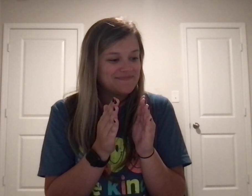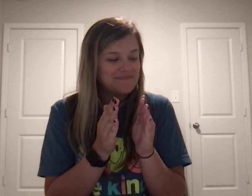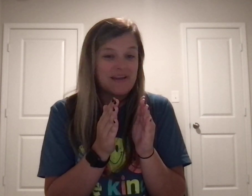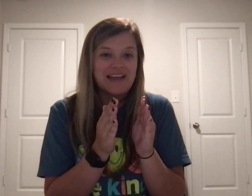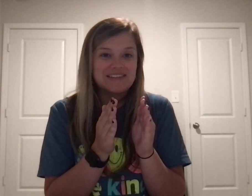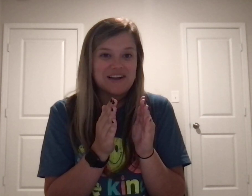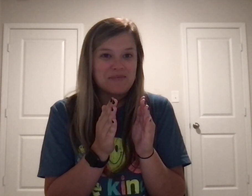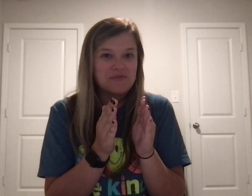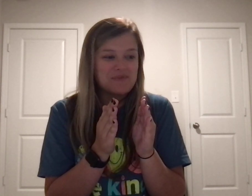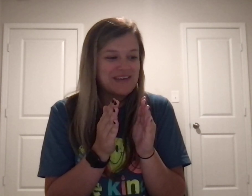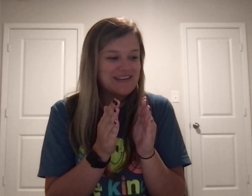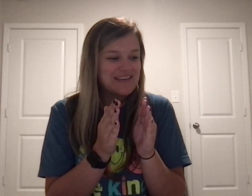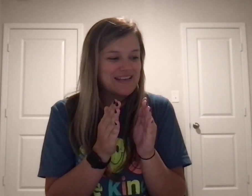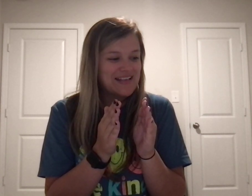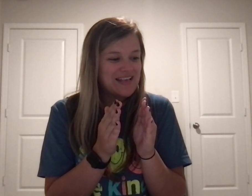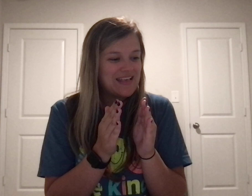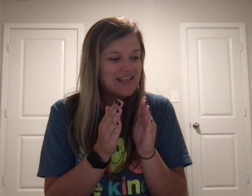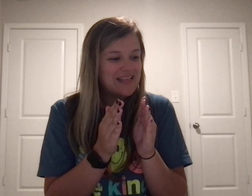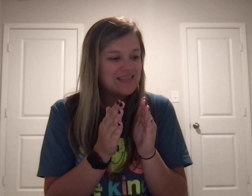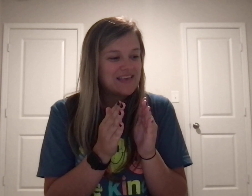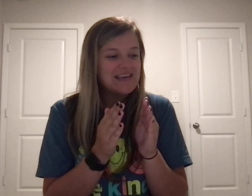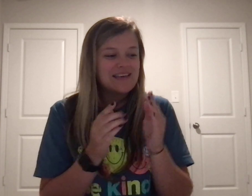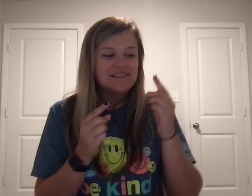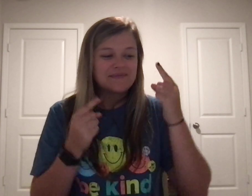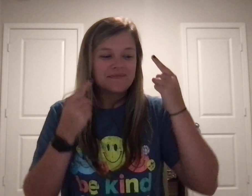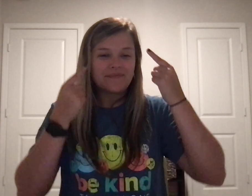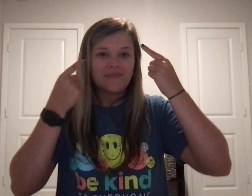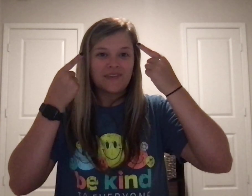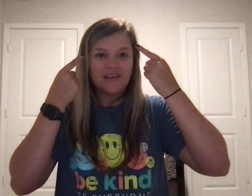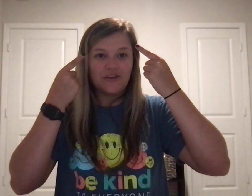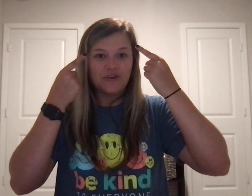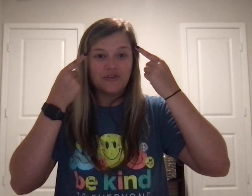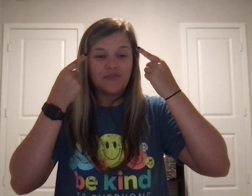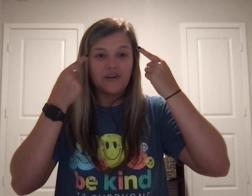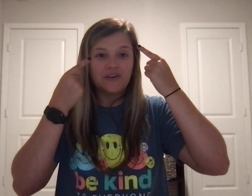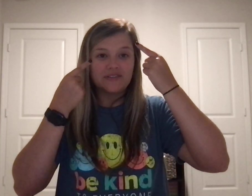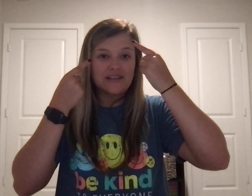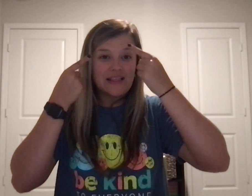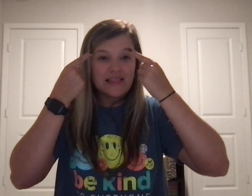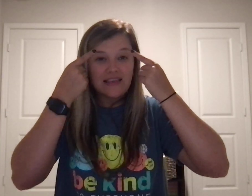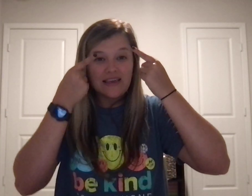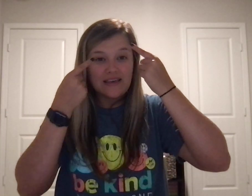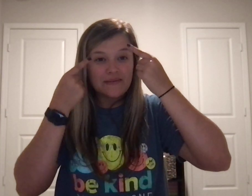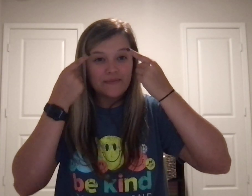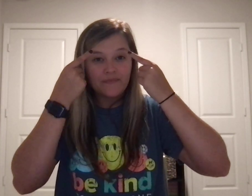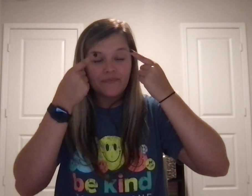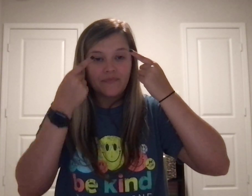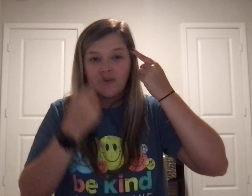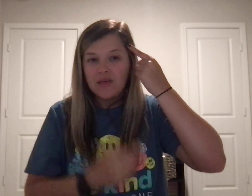My cat's not happy with me. Think. Your 2 fingers. Think.